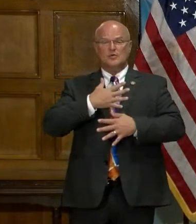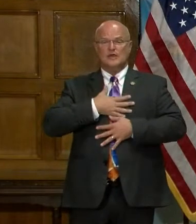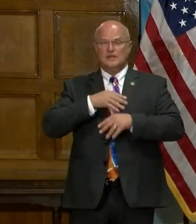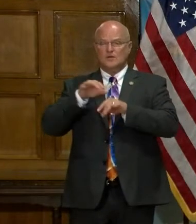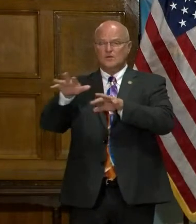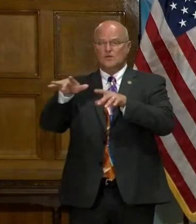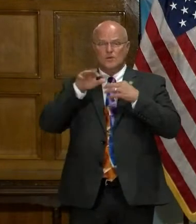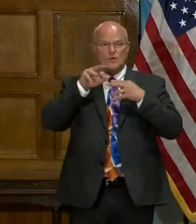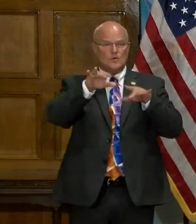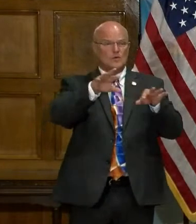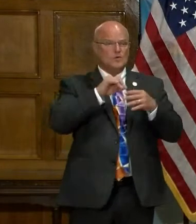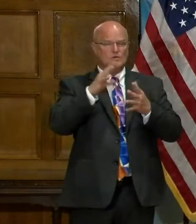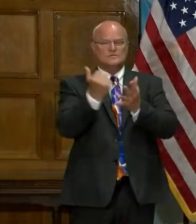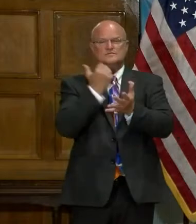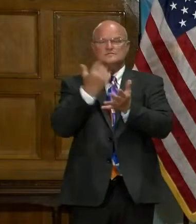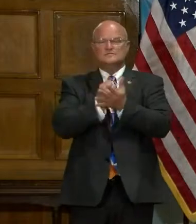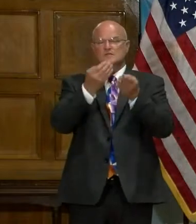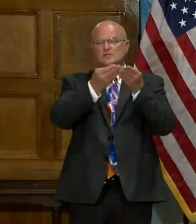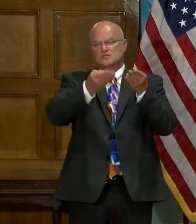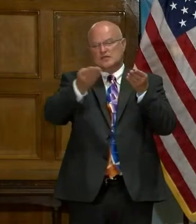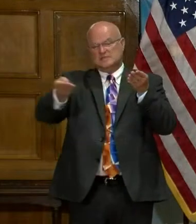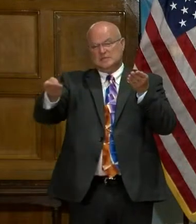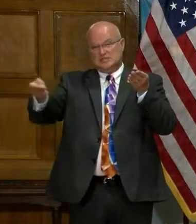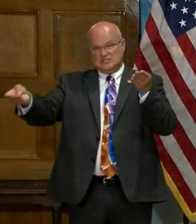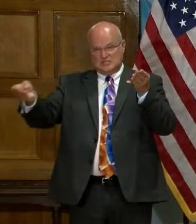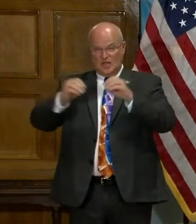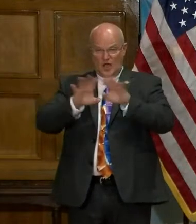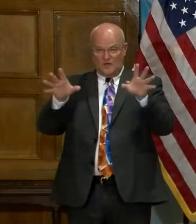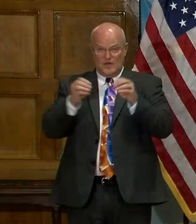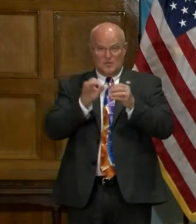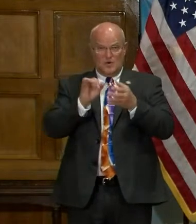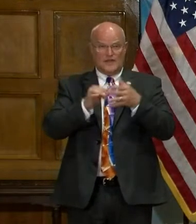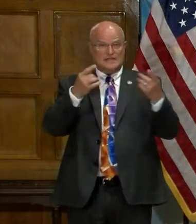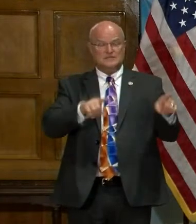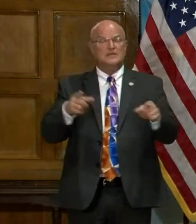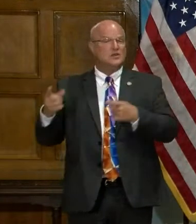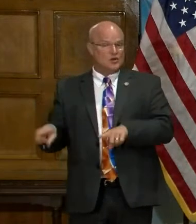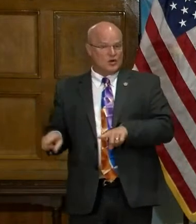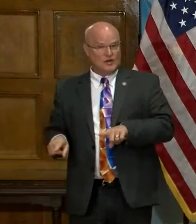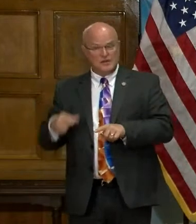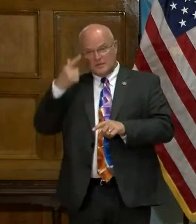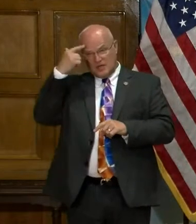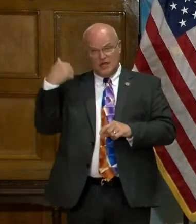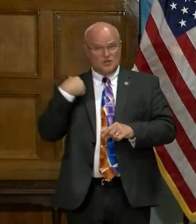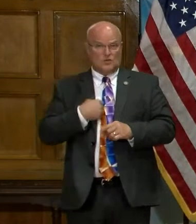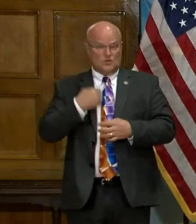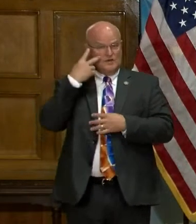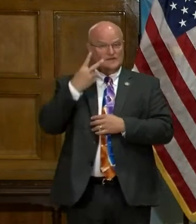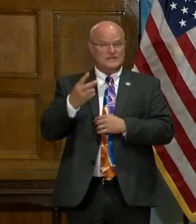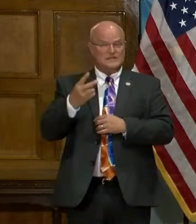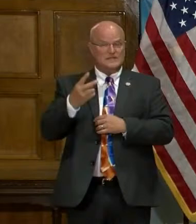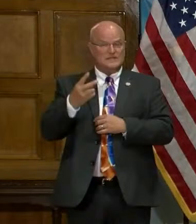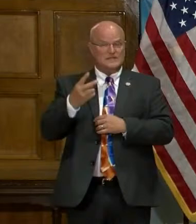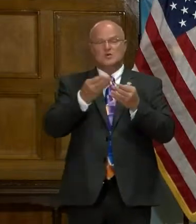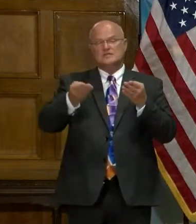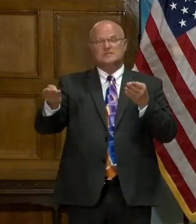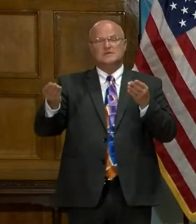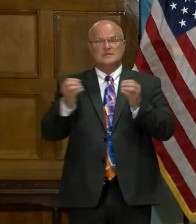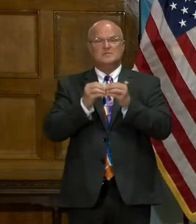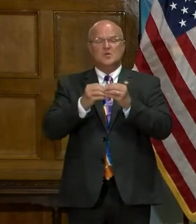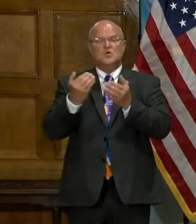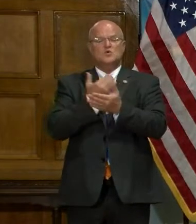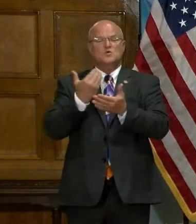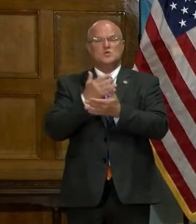air, there's the opportunity for transmission, and obviously more of that has been occurring because we've seen more transmission, more